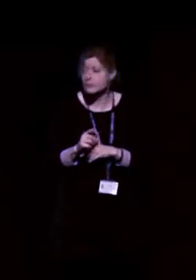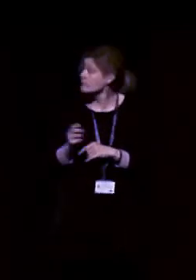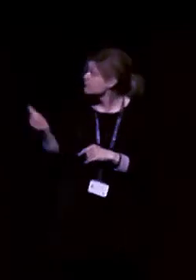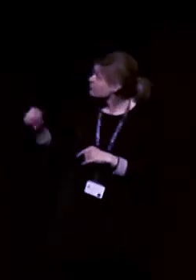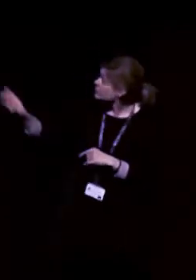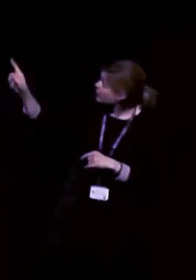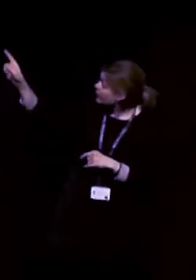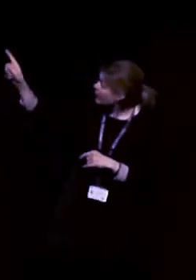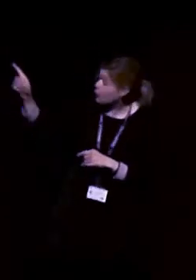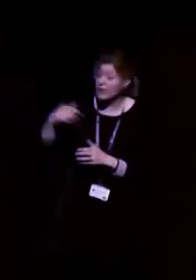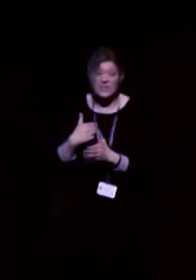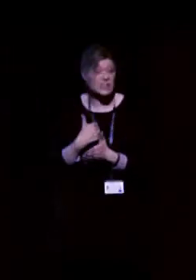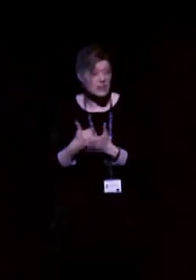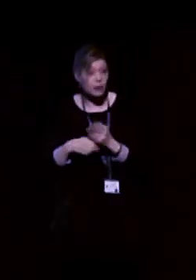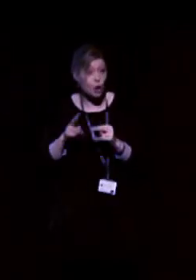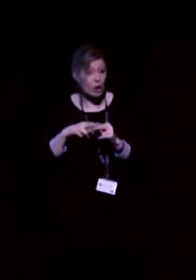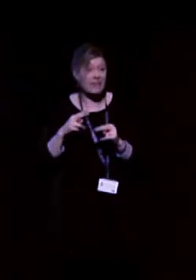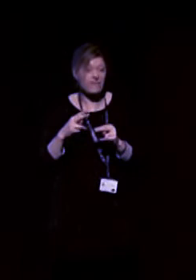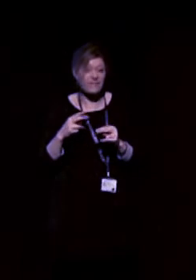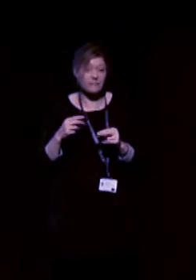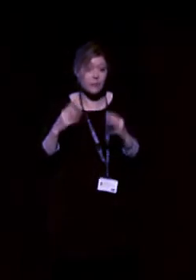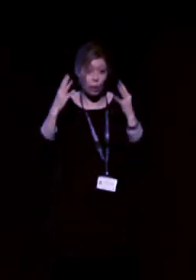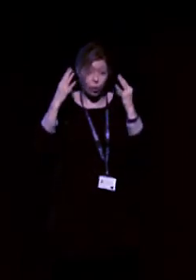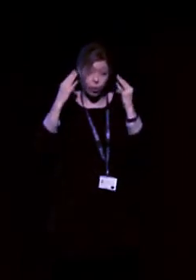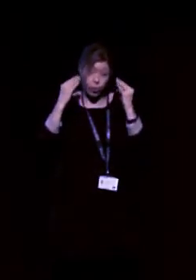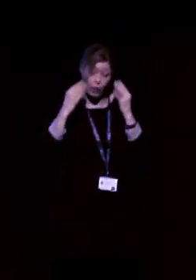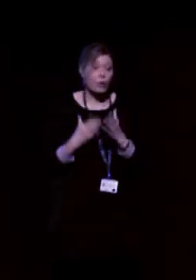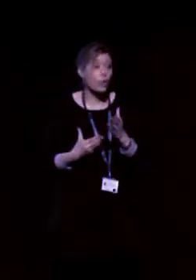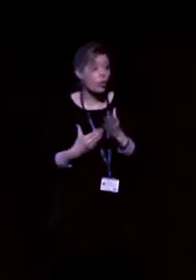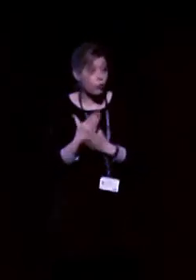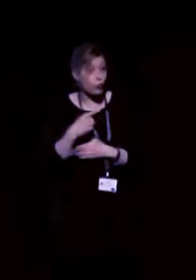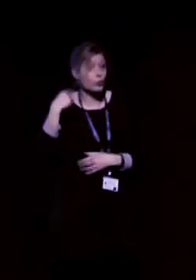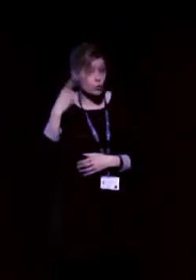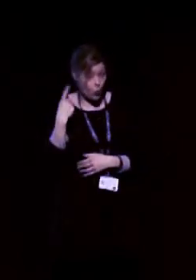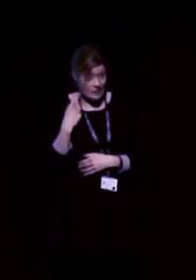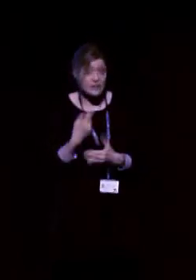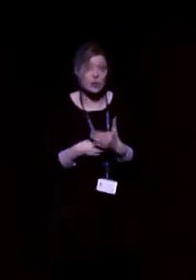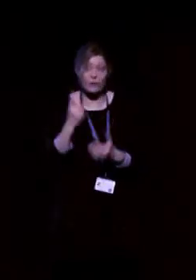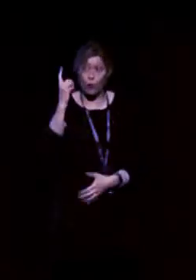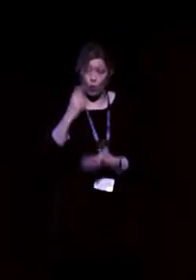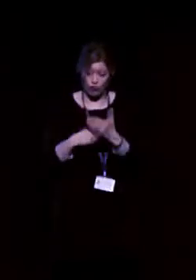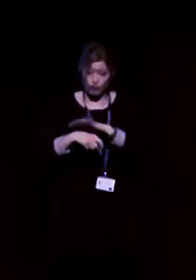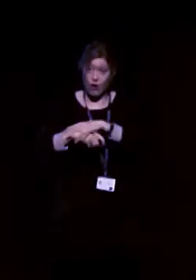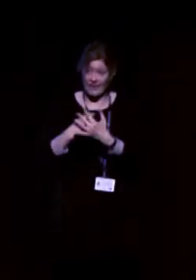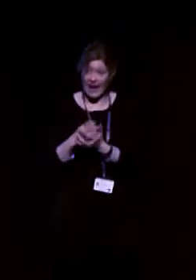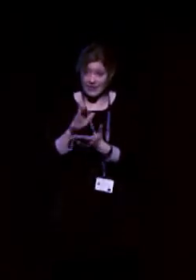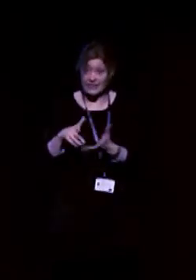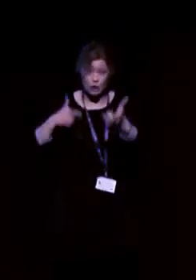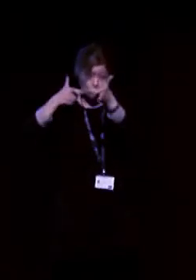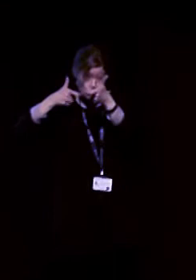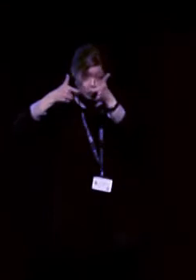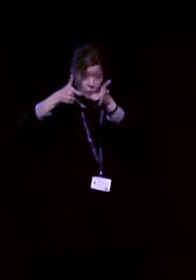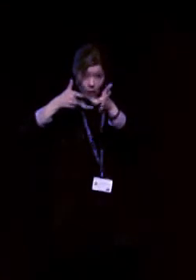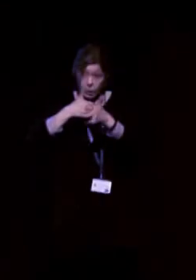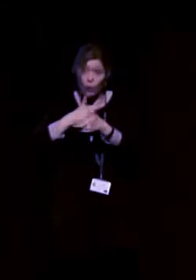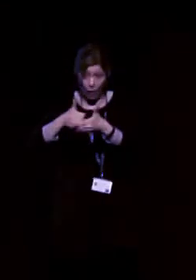is actually typical of noise-induced hearing loss. Now, if one's a shooter, and you're a right-handed shooter, by and large you get the notch